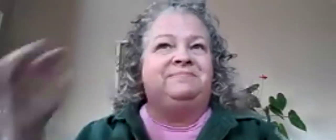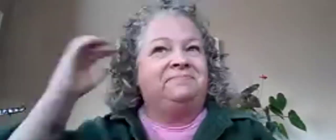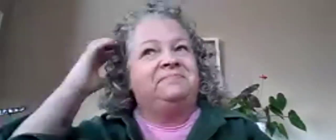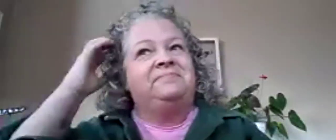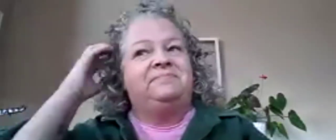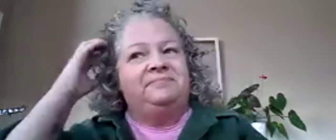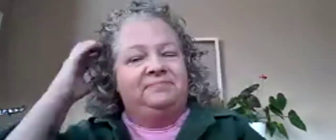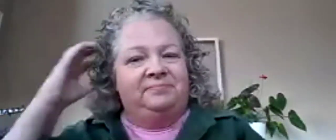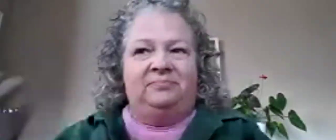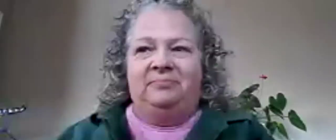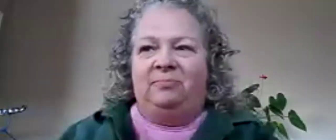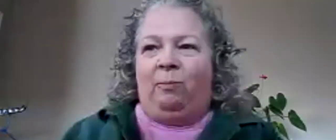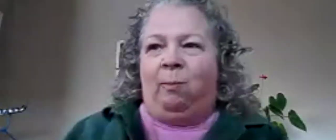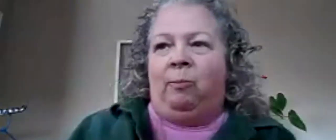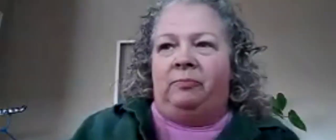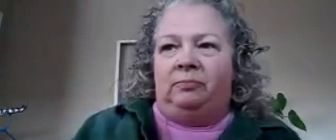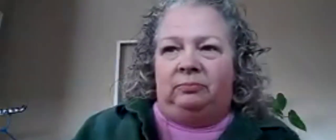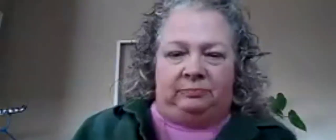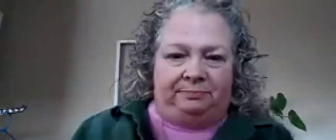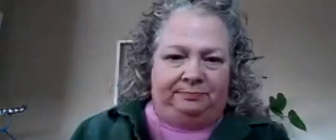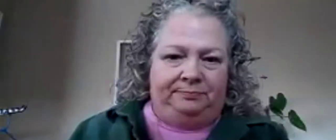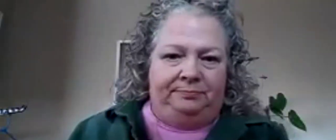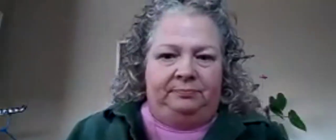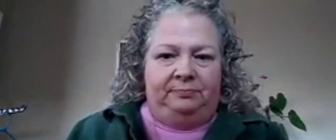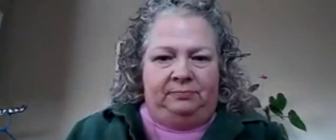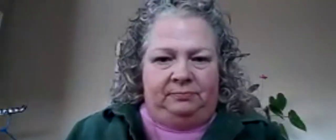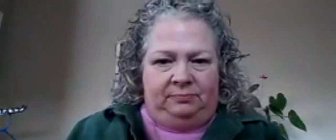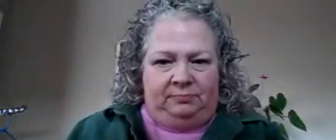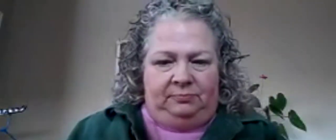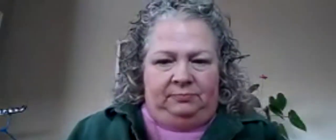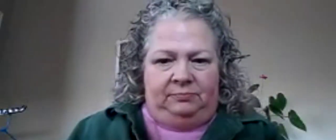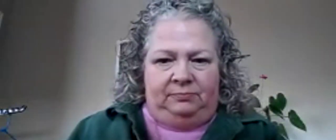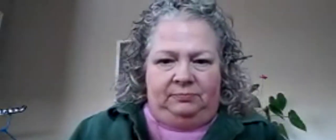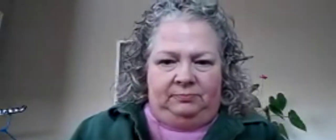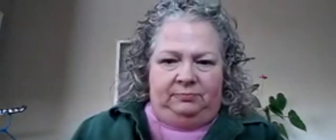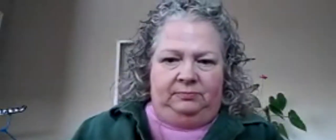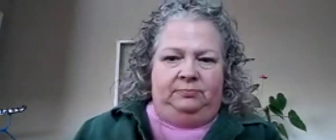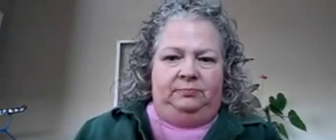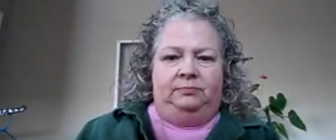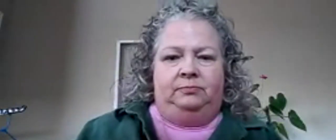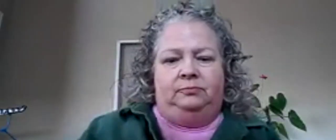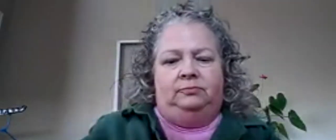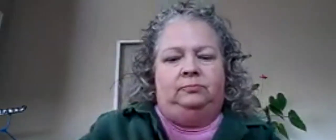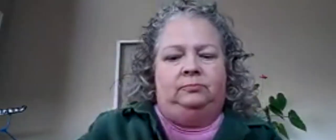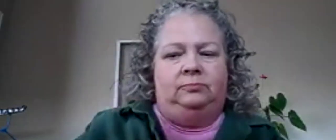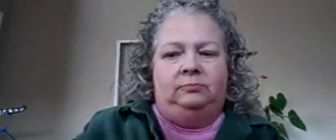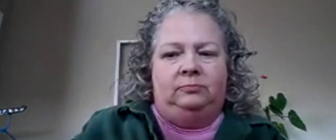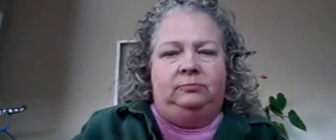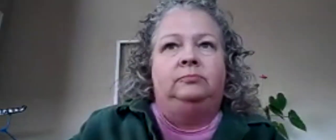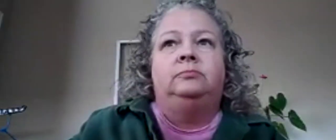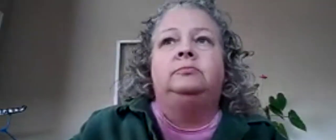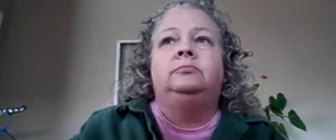So guess we'll see how that goes. First of all, discussing board committees. Tara?